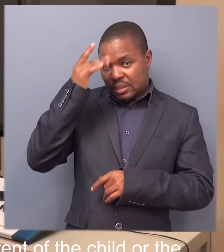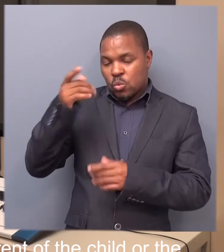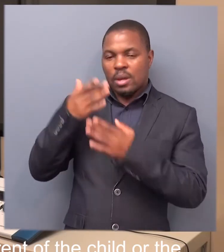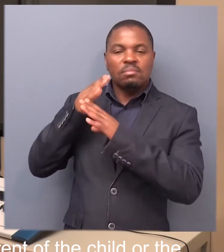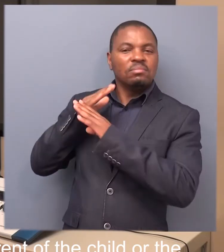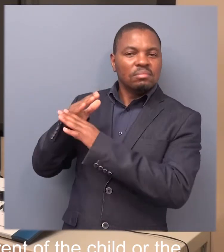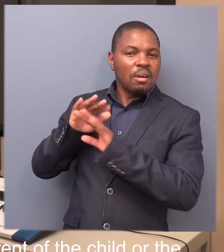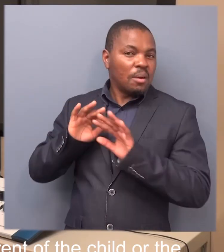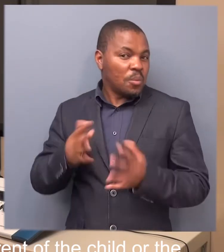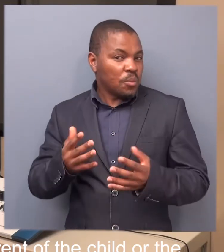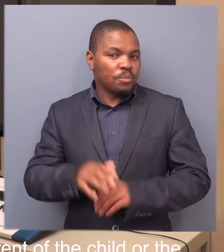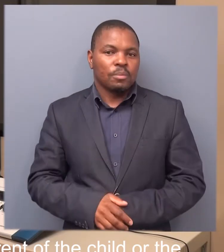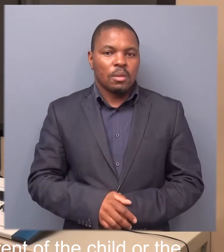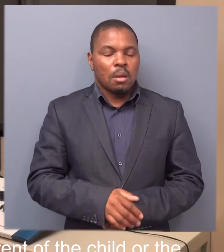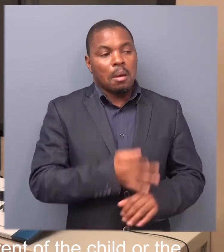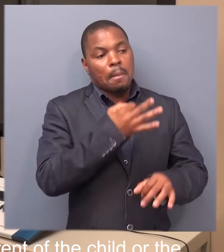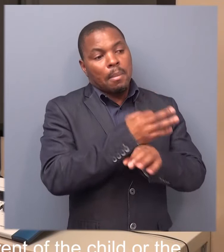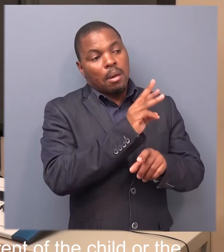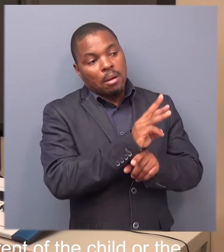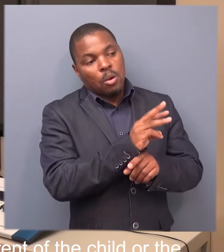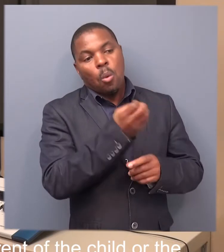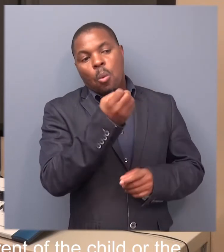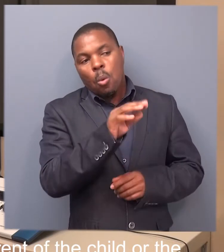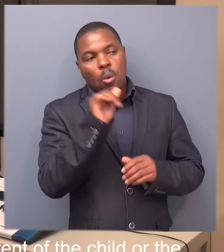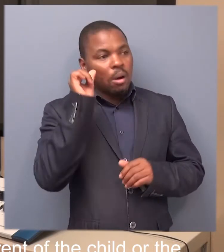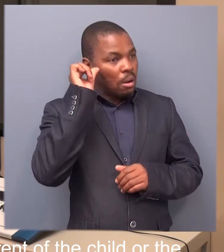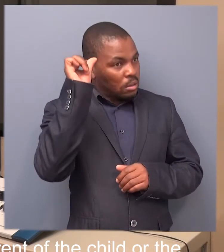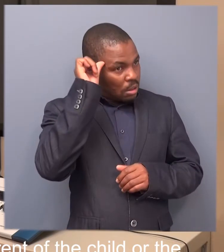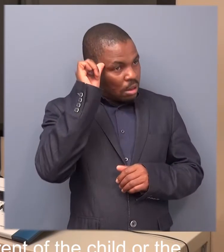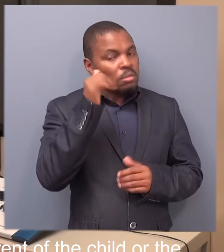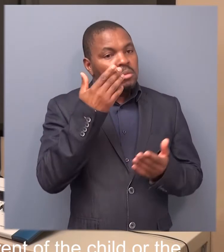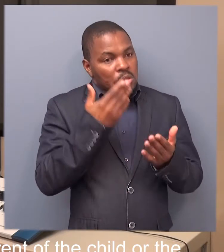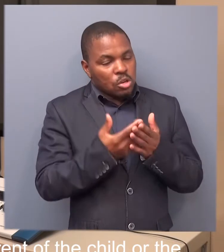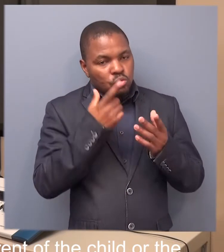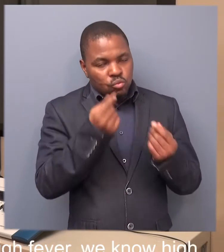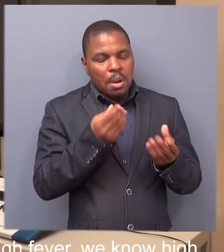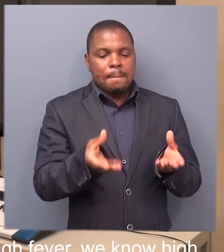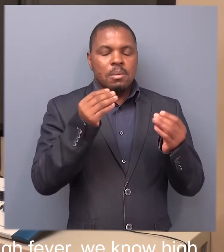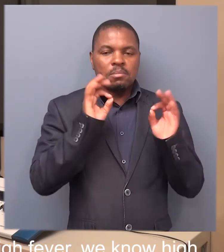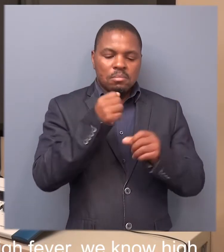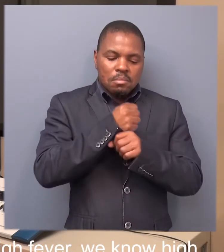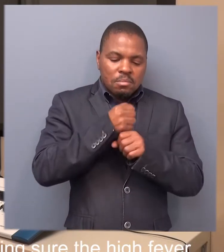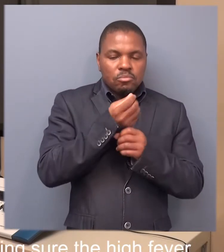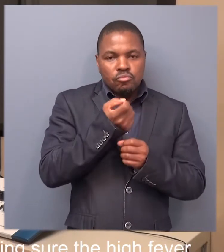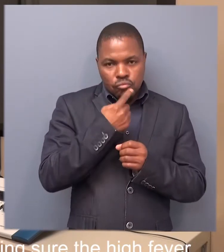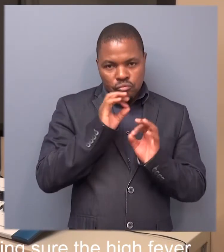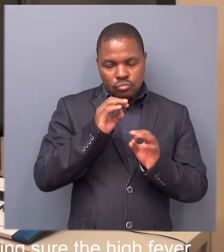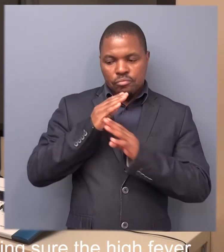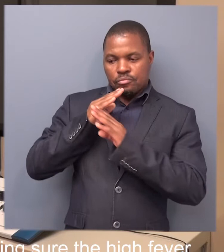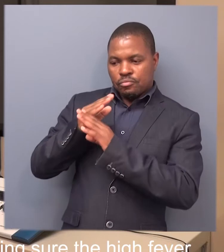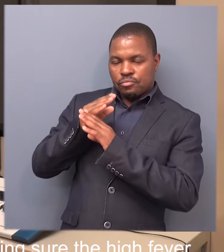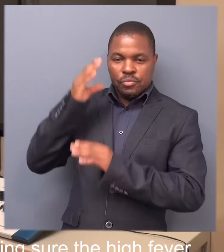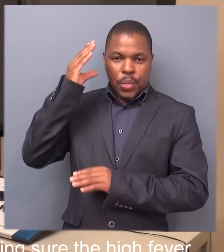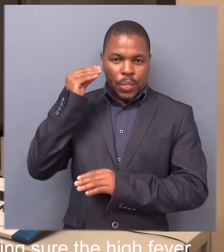by having the parent of the child or the adult get appropriate treatment for the hearing loss. If